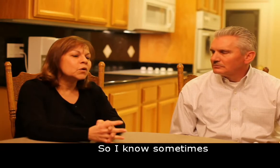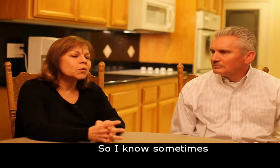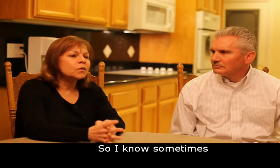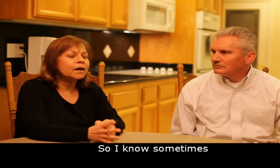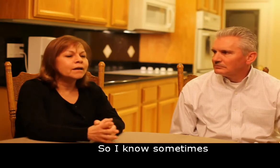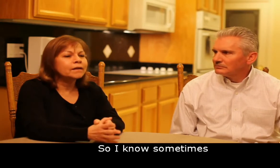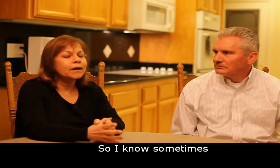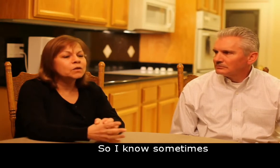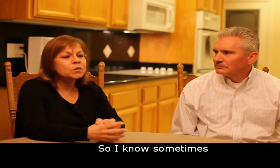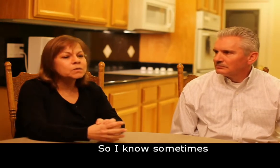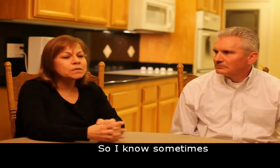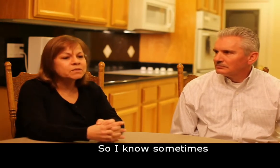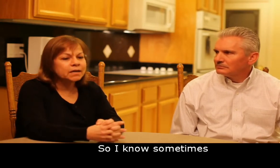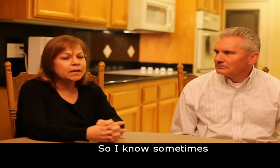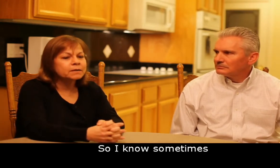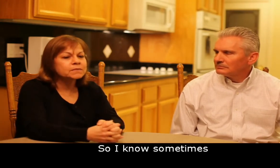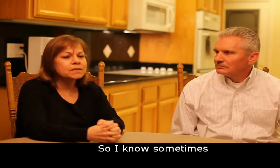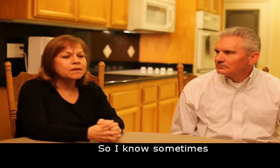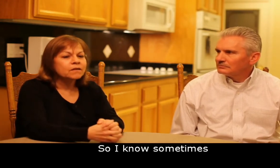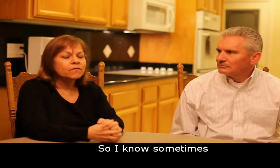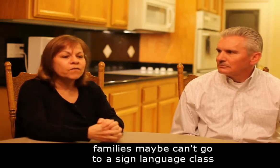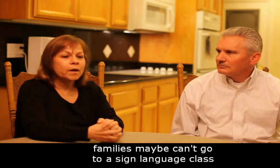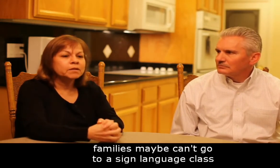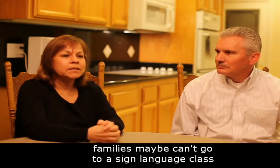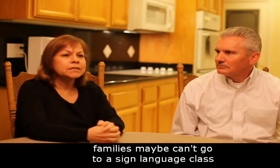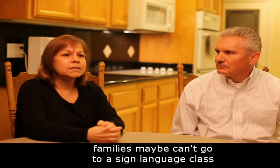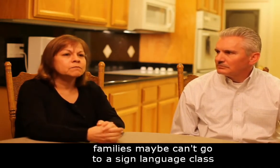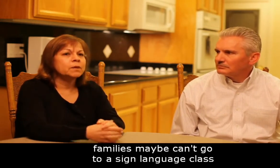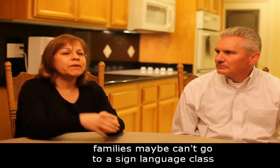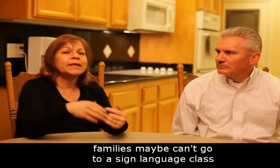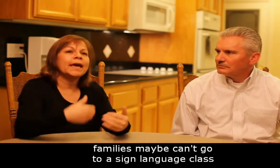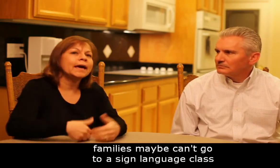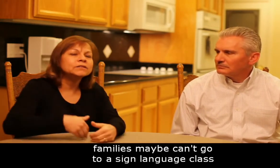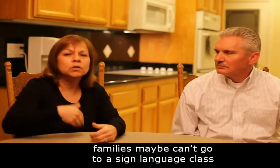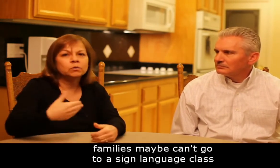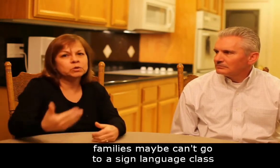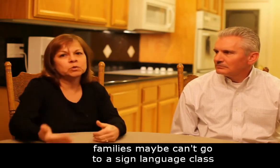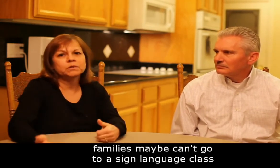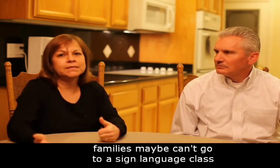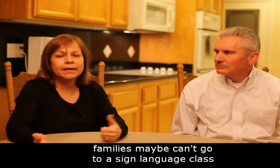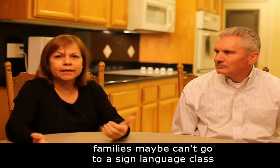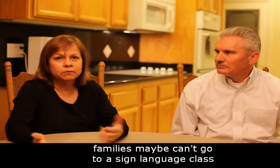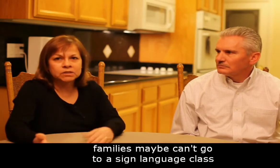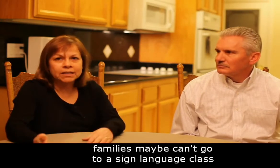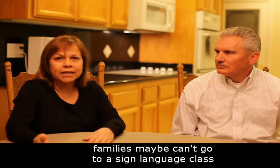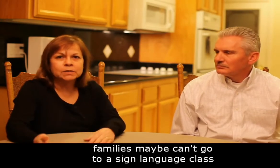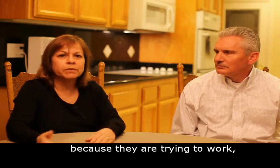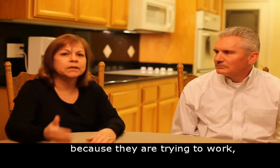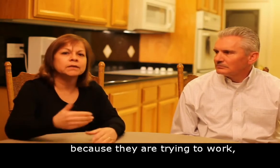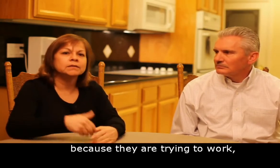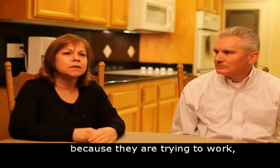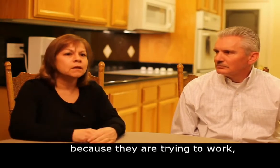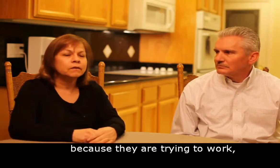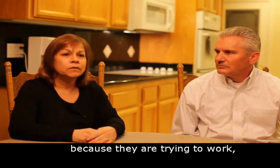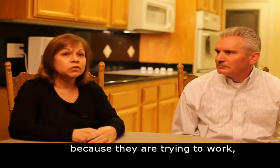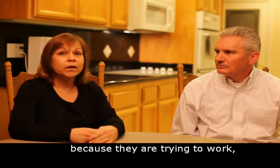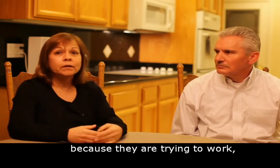So I know sometimes families maybe can't go to a sign language class because they're trying to